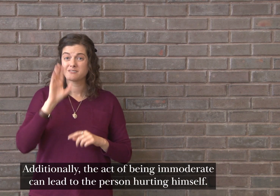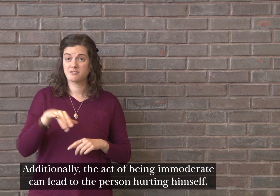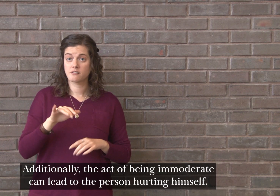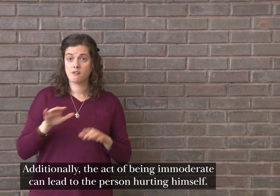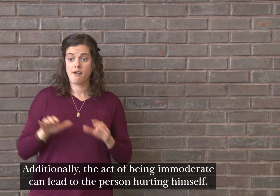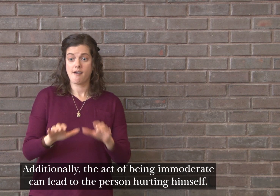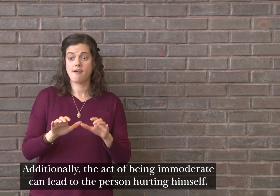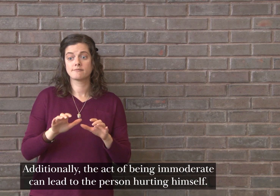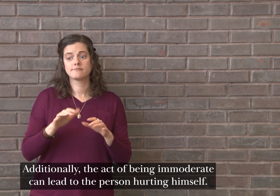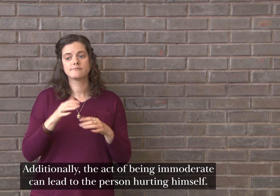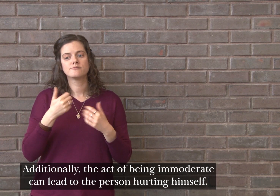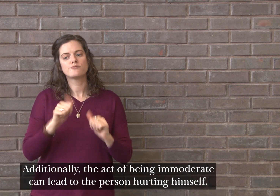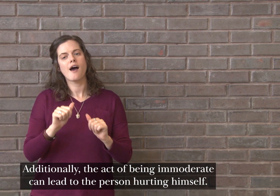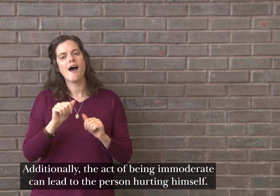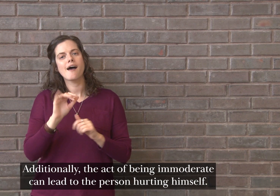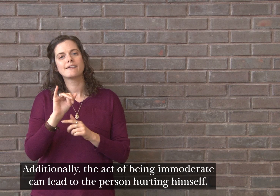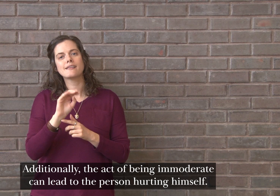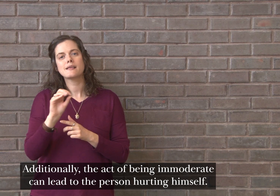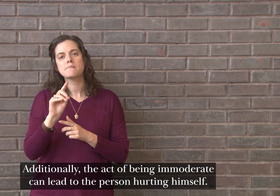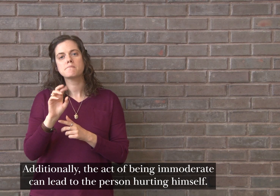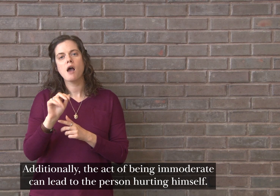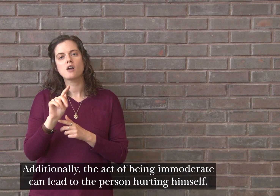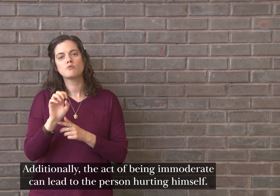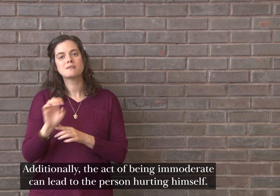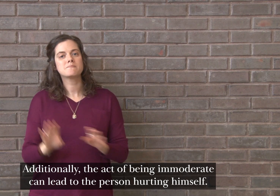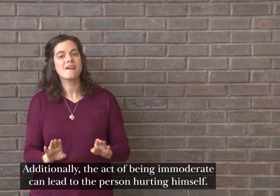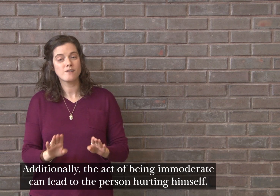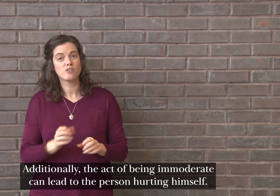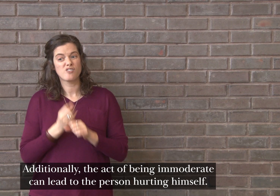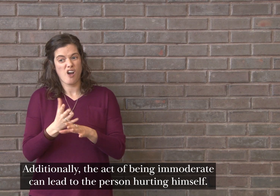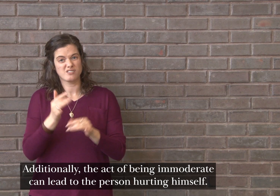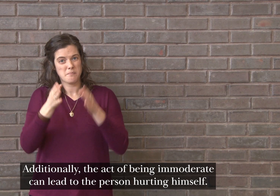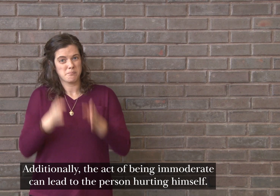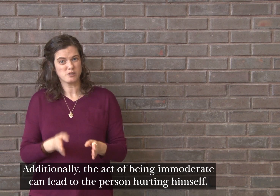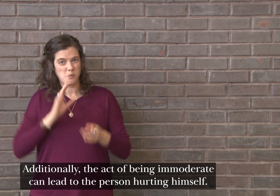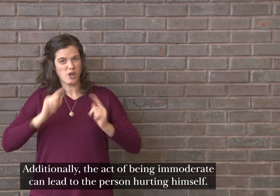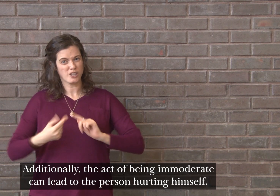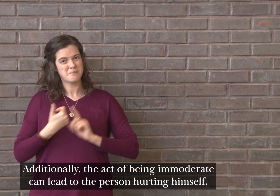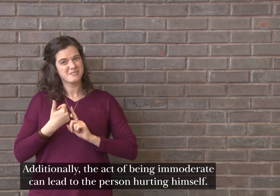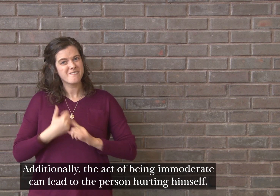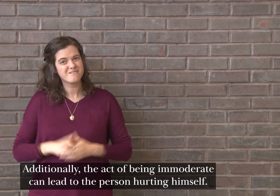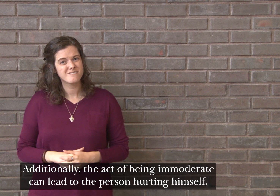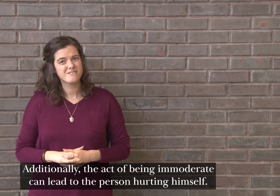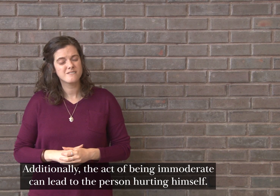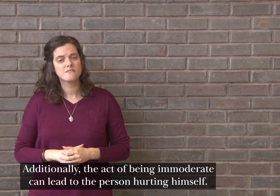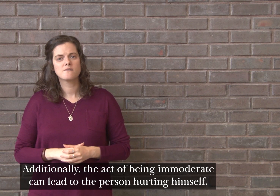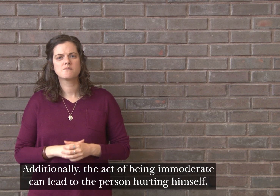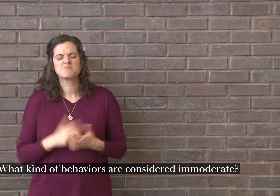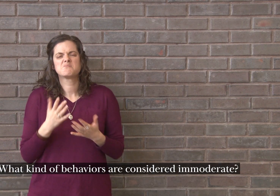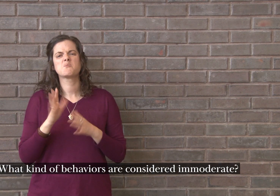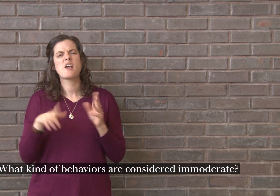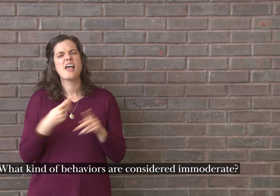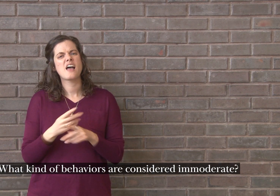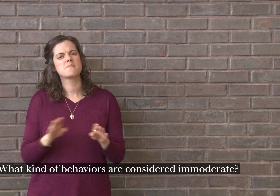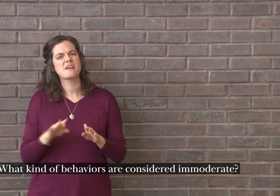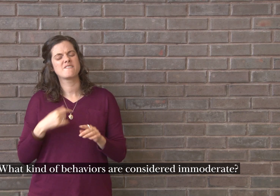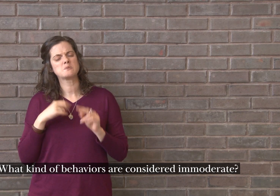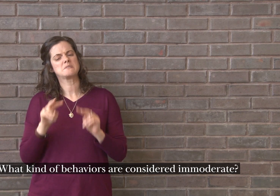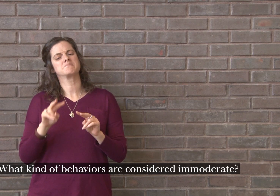Additionally, the act of being immoderate can lead to the person hurting himself. What kind of behaviors are